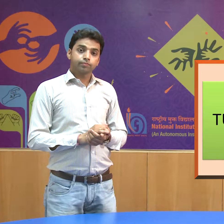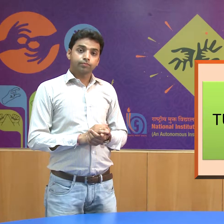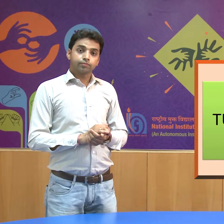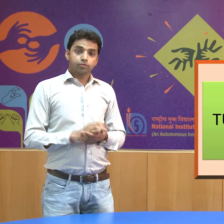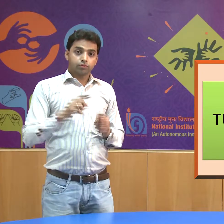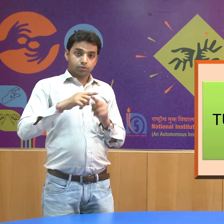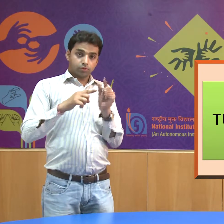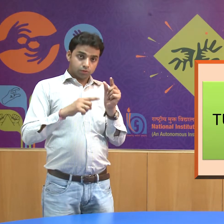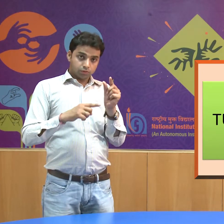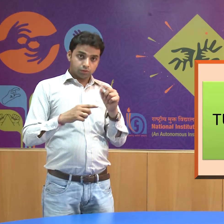Tuzake Baburi.